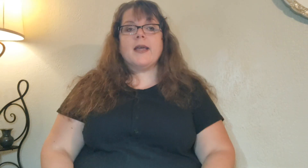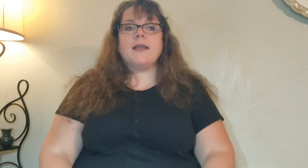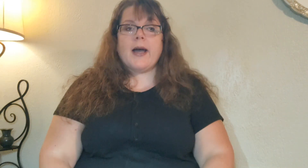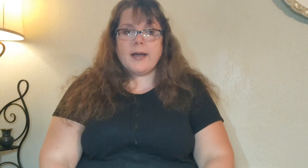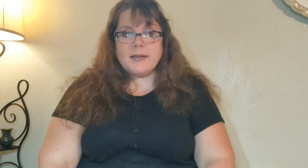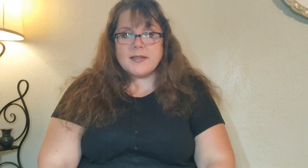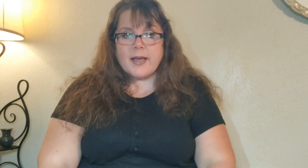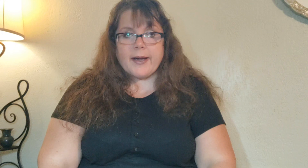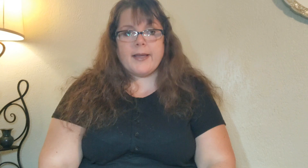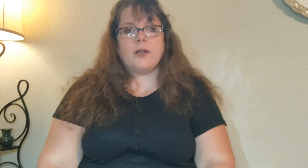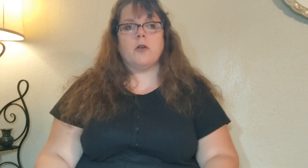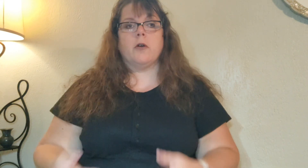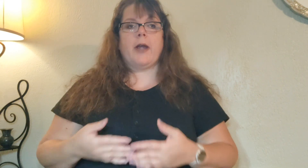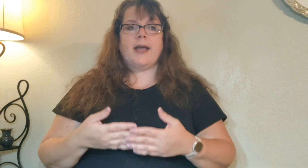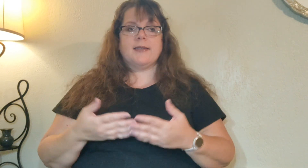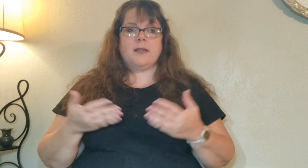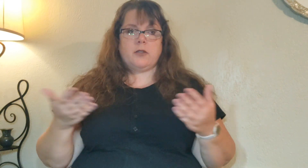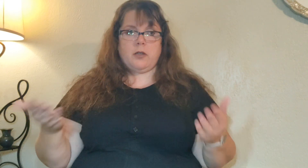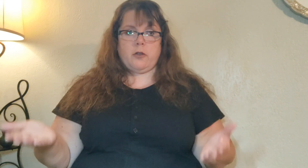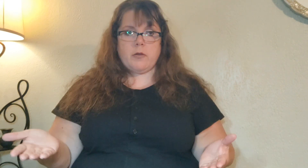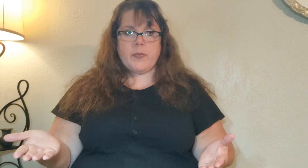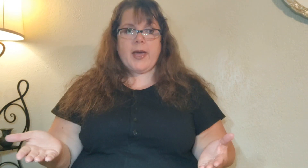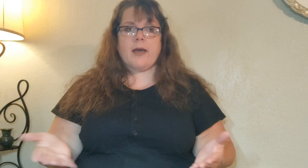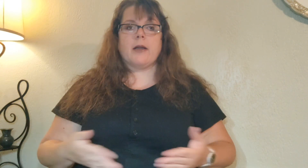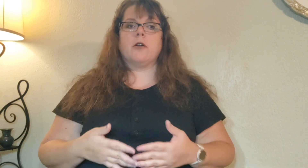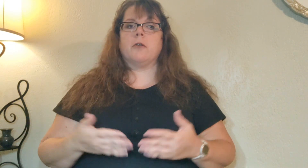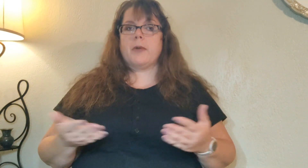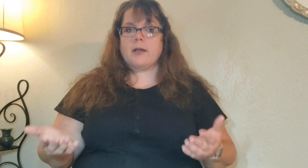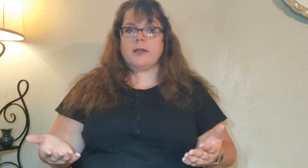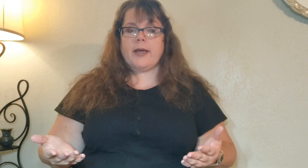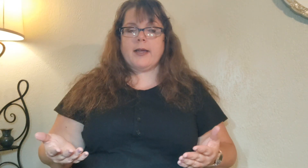In hindsight, or as in to look back or recollect,